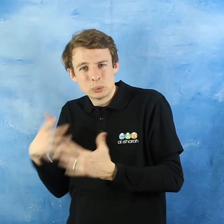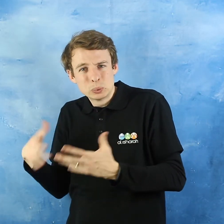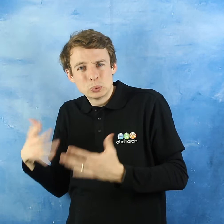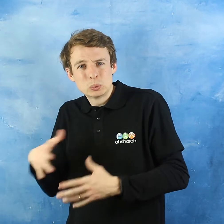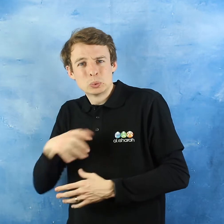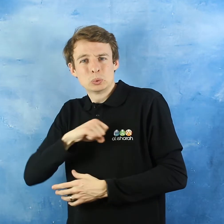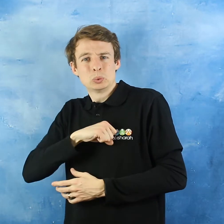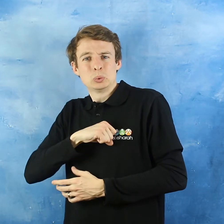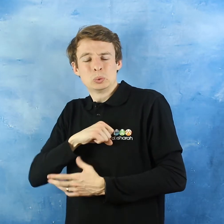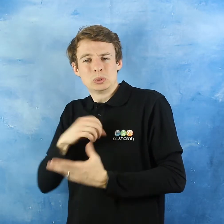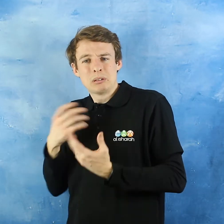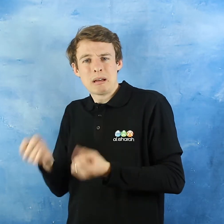us?